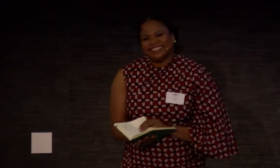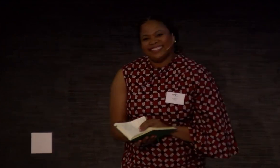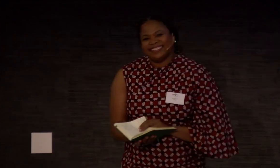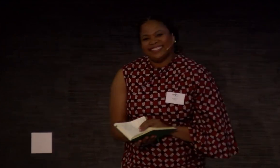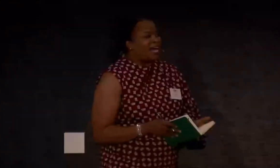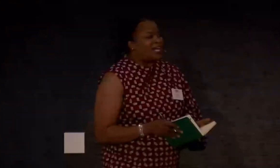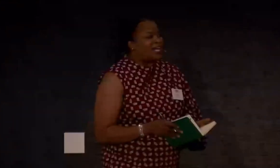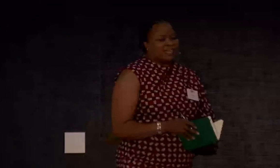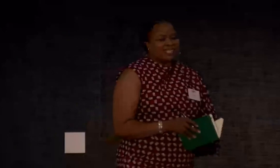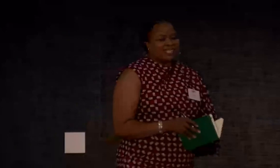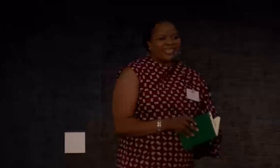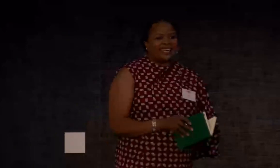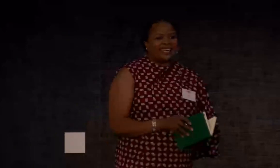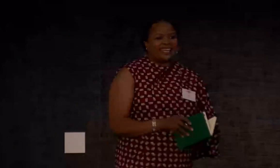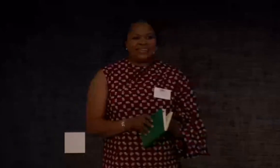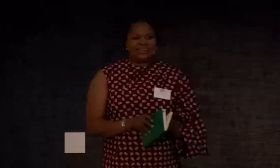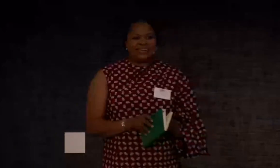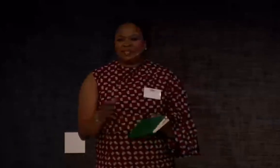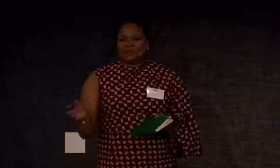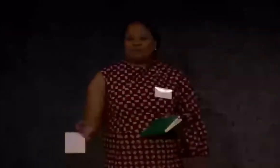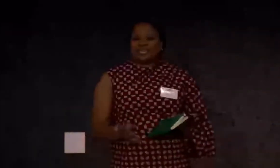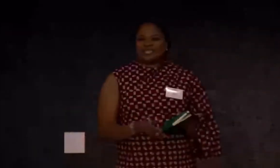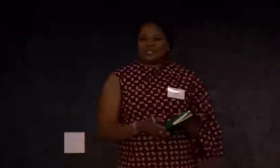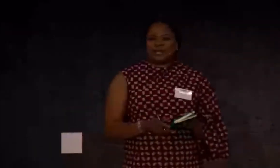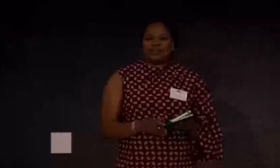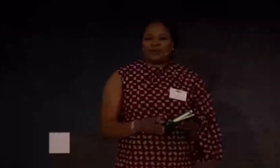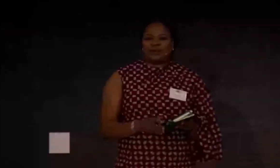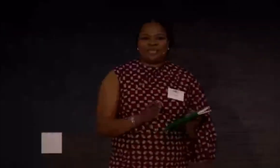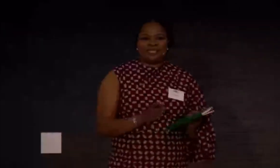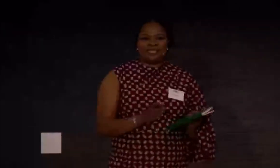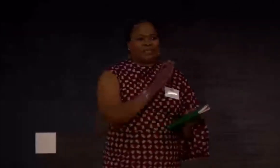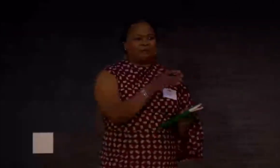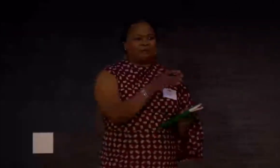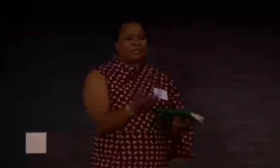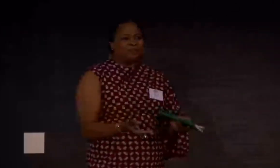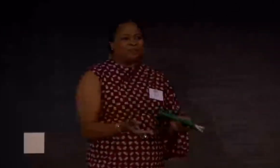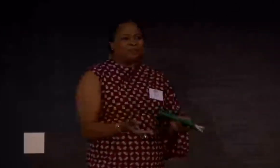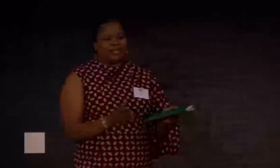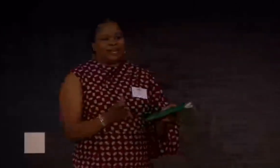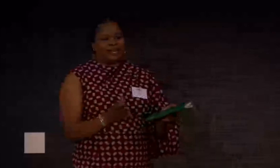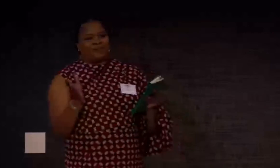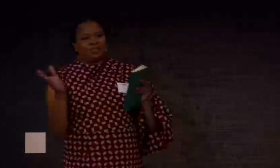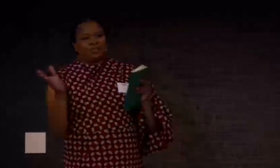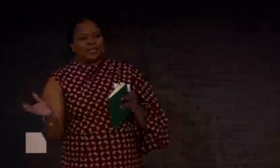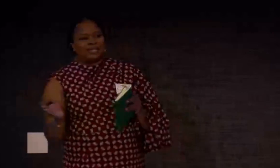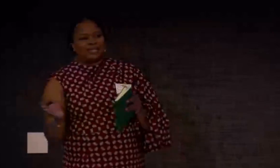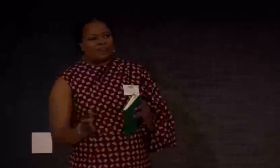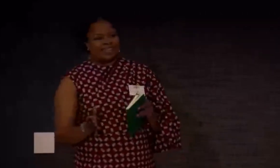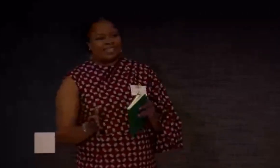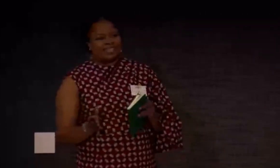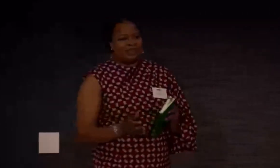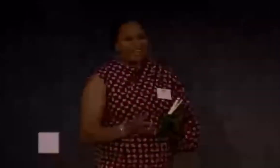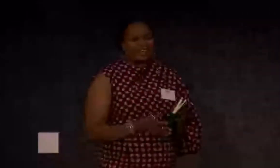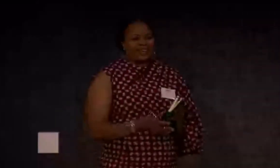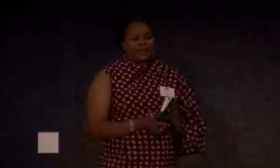I actually got excited later into the conversation today when the conversation in terms of skills development veered towards